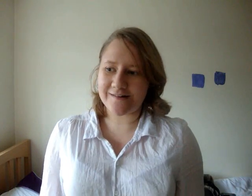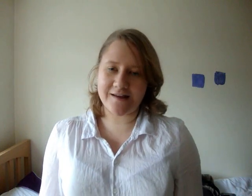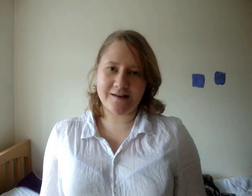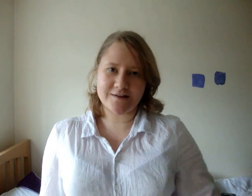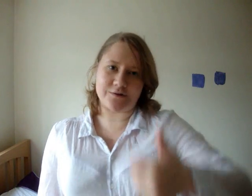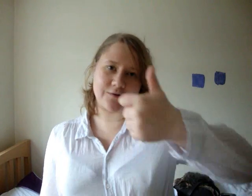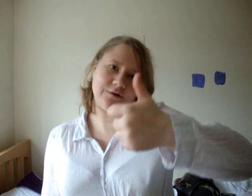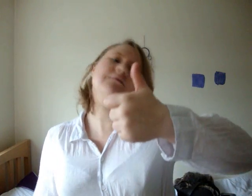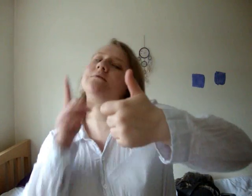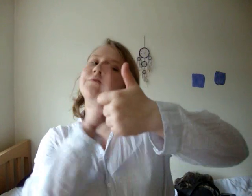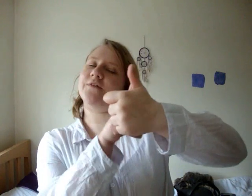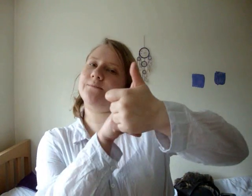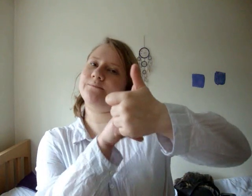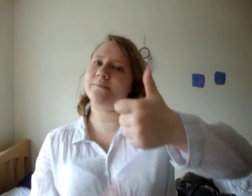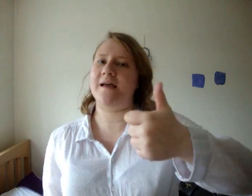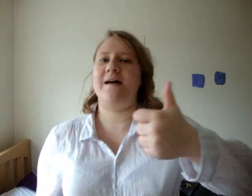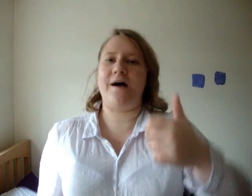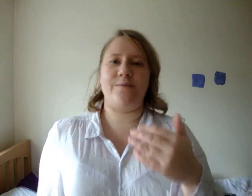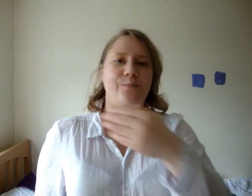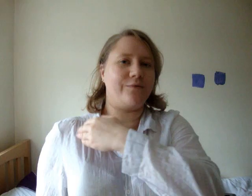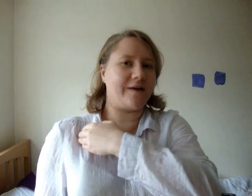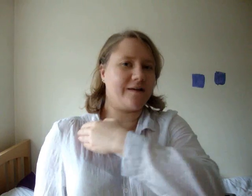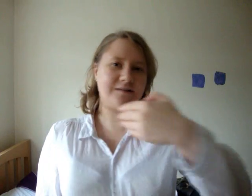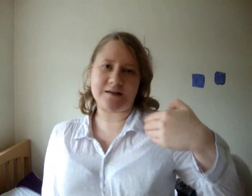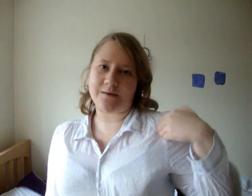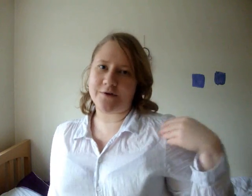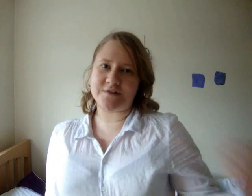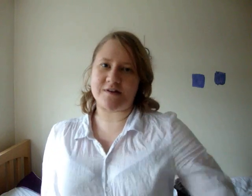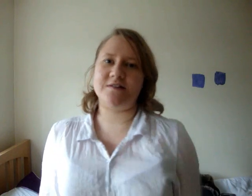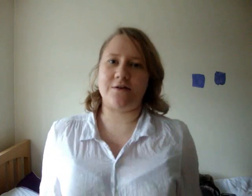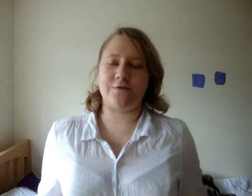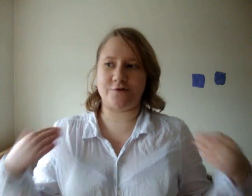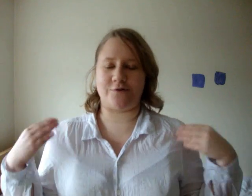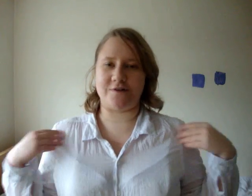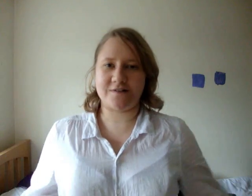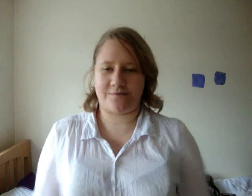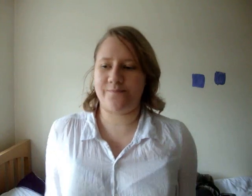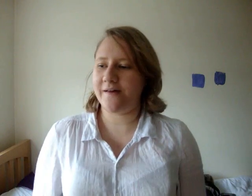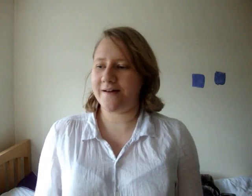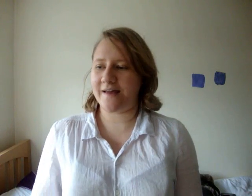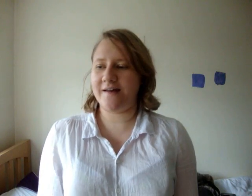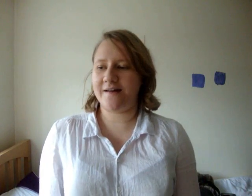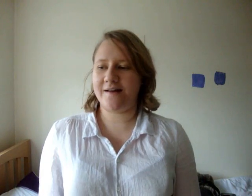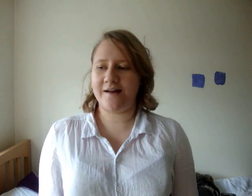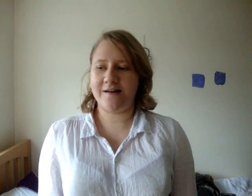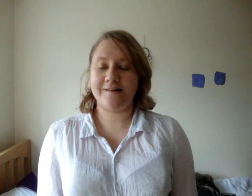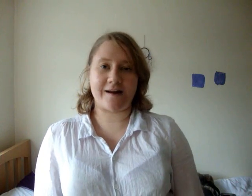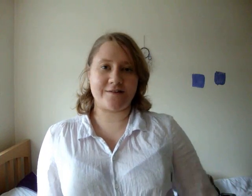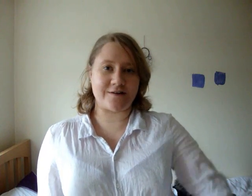Okay, so good with the thumb, and then morning, tap both sides of your shoulders. Okay, good